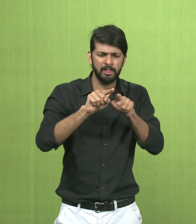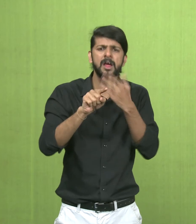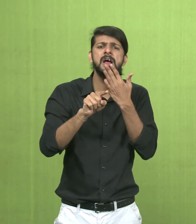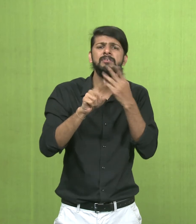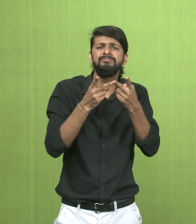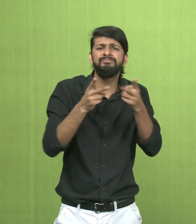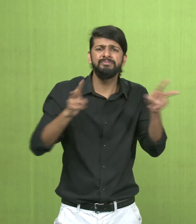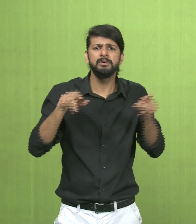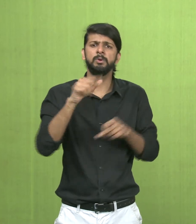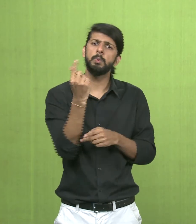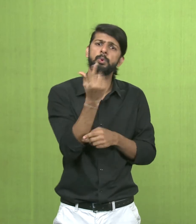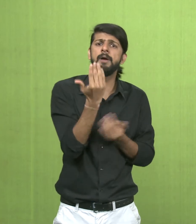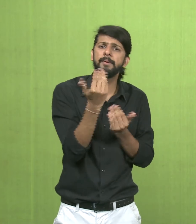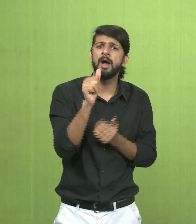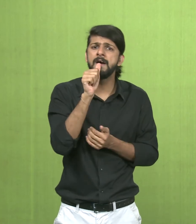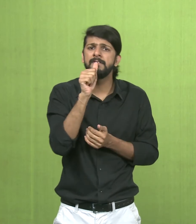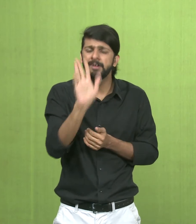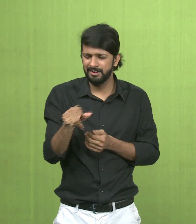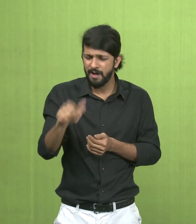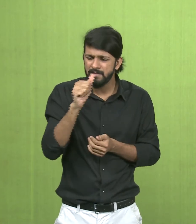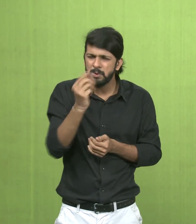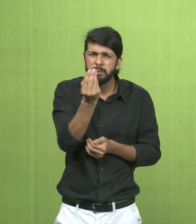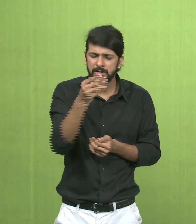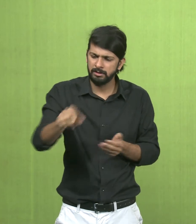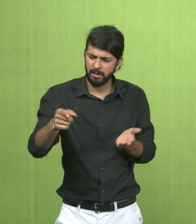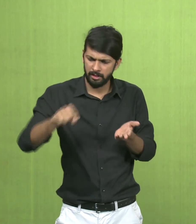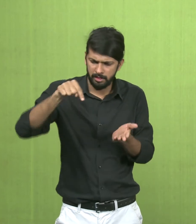pencils and water soluble pencils.